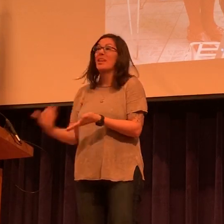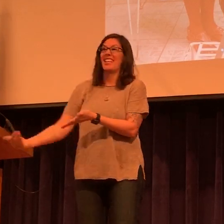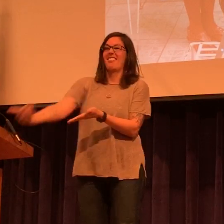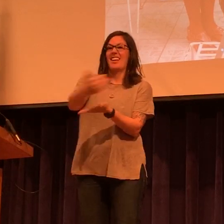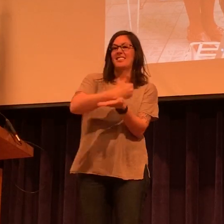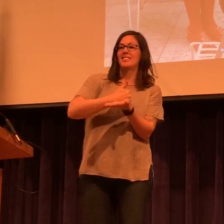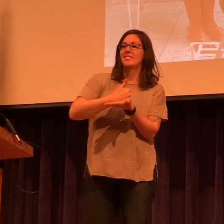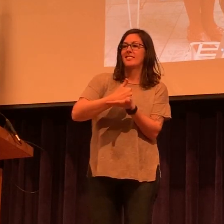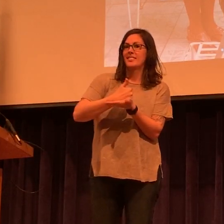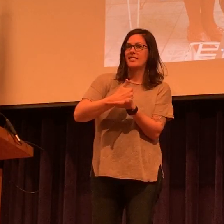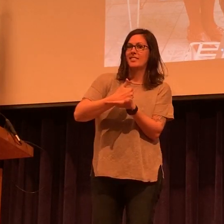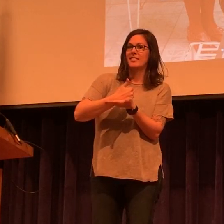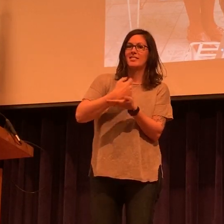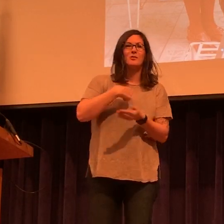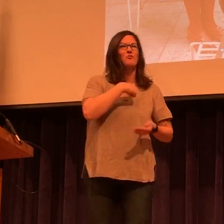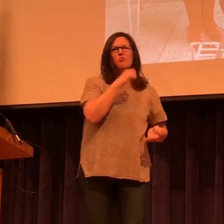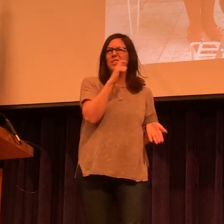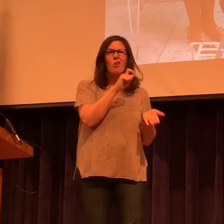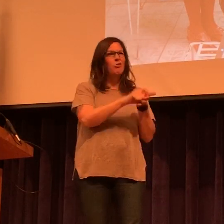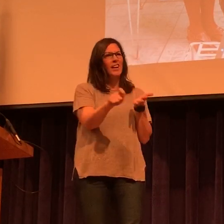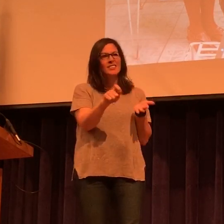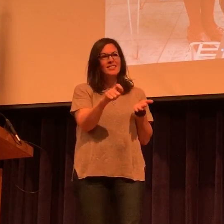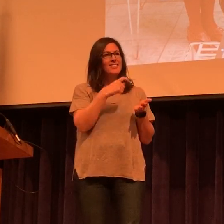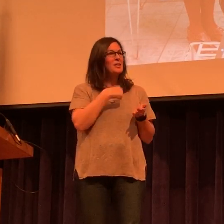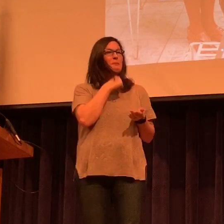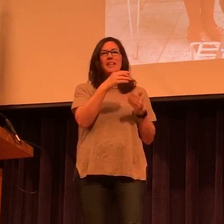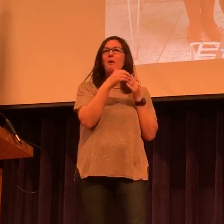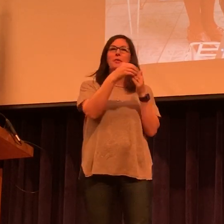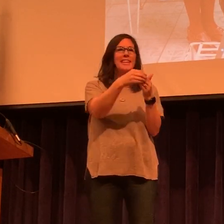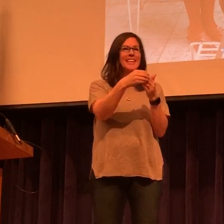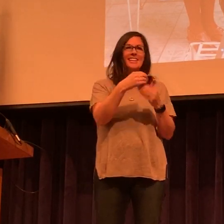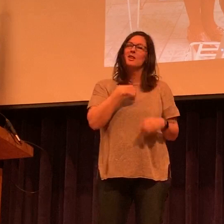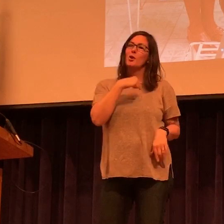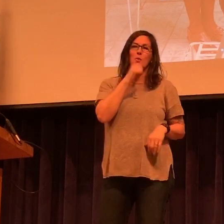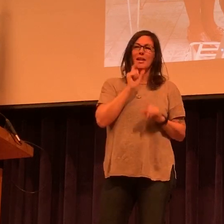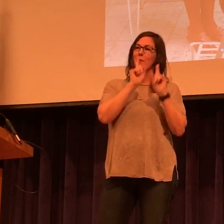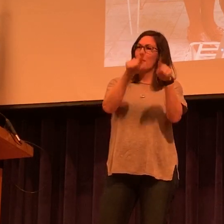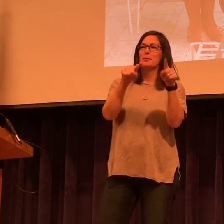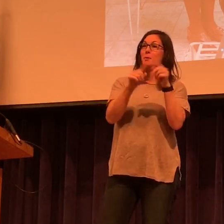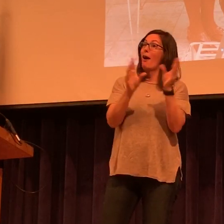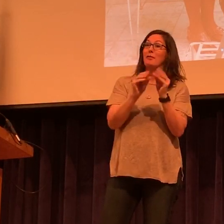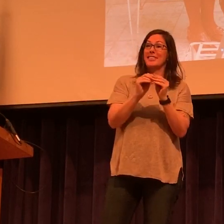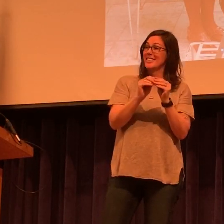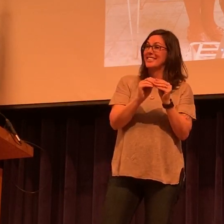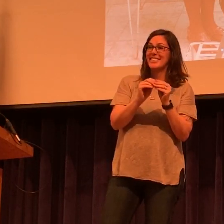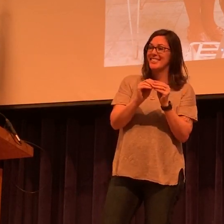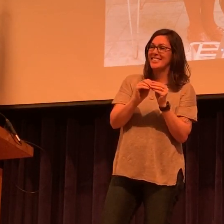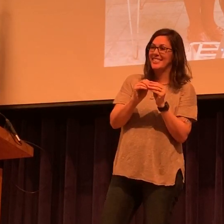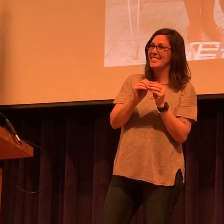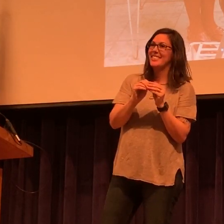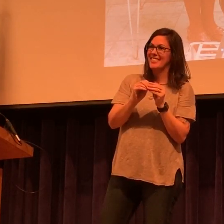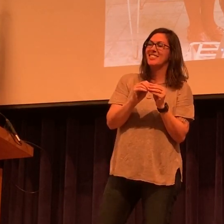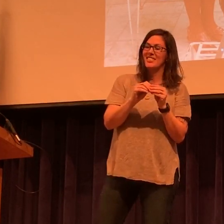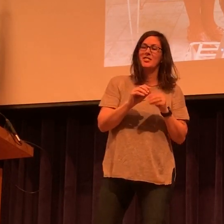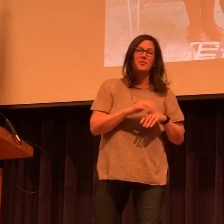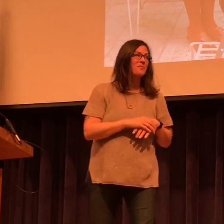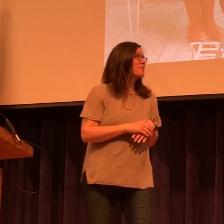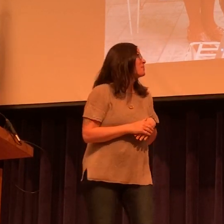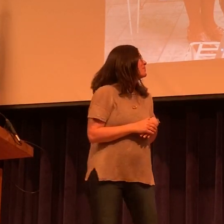code, we elicit, we collect. We often aren't the writers, we aren't the leaders, we aren't the ones that attend conferences.